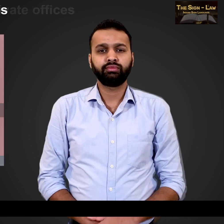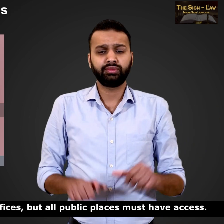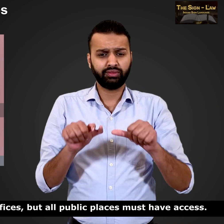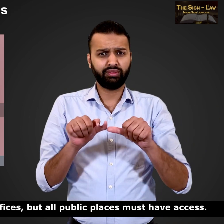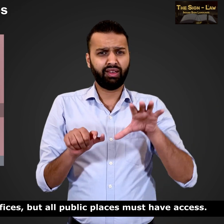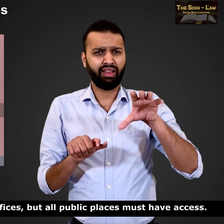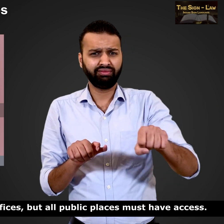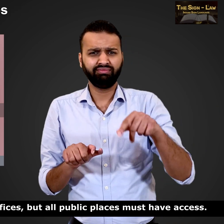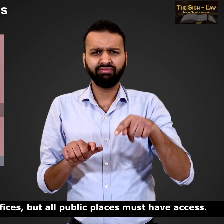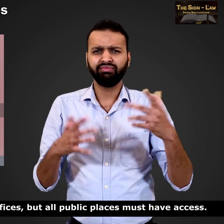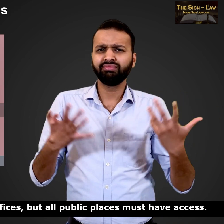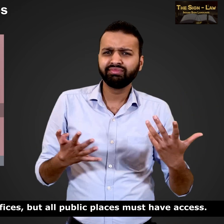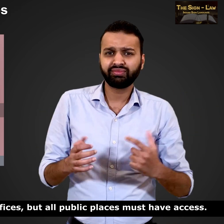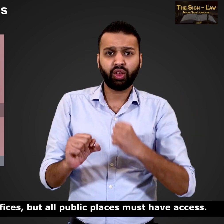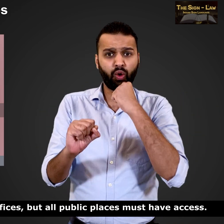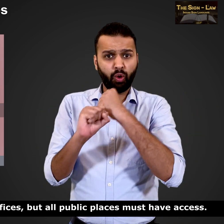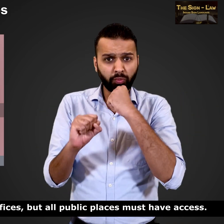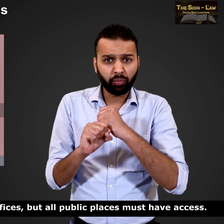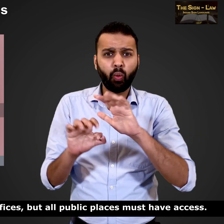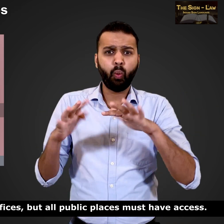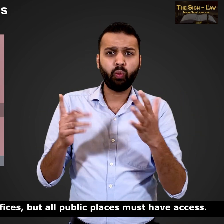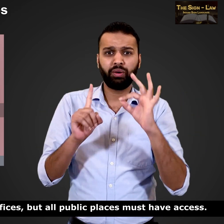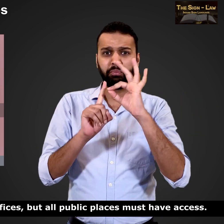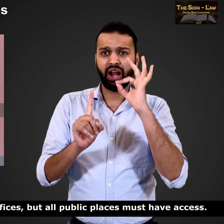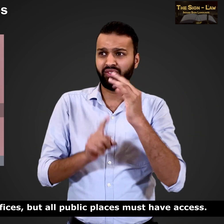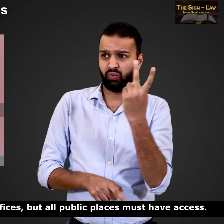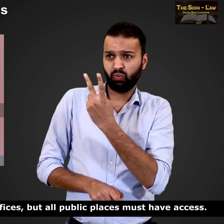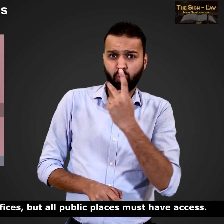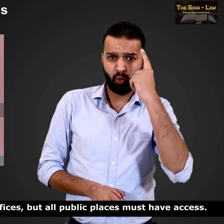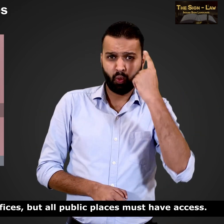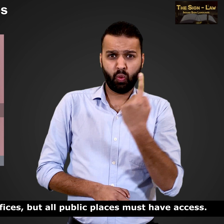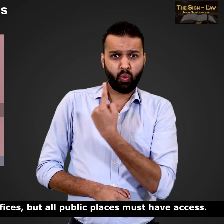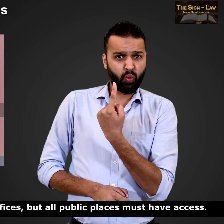Not only in government and private offices, but all public places must have access.